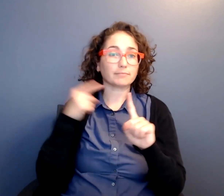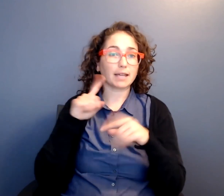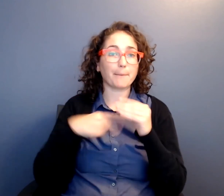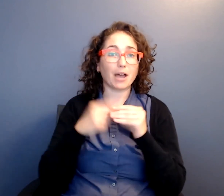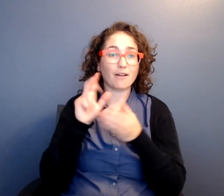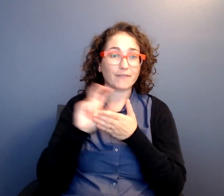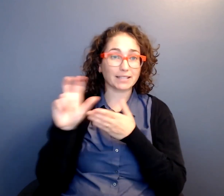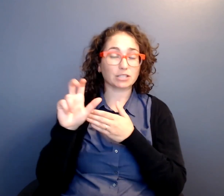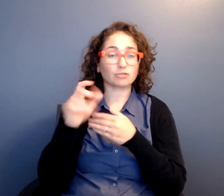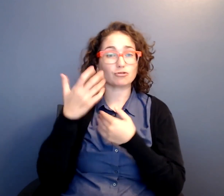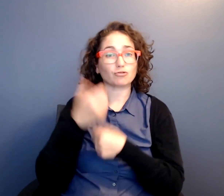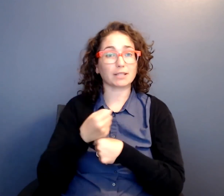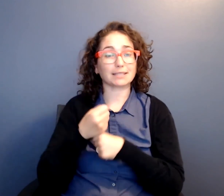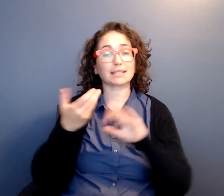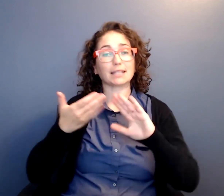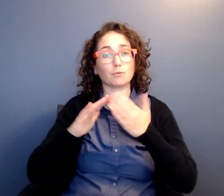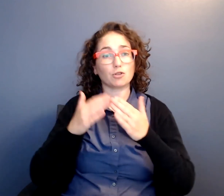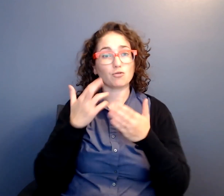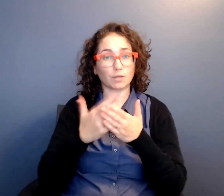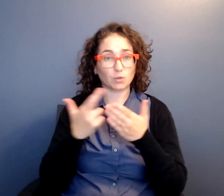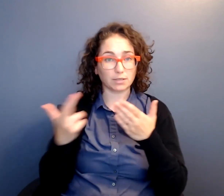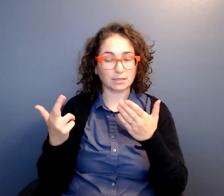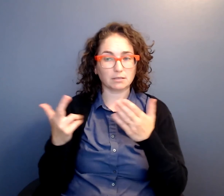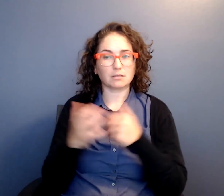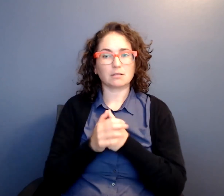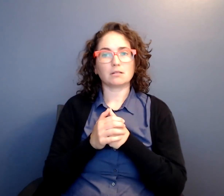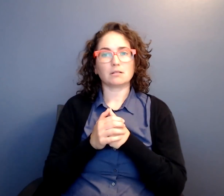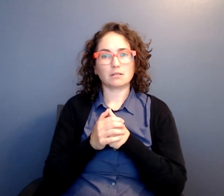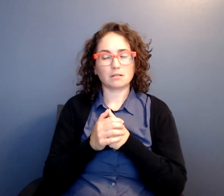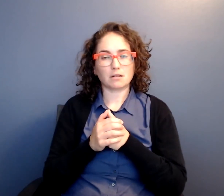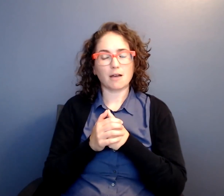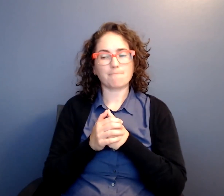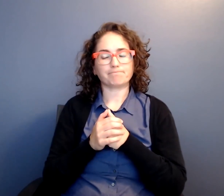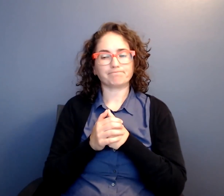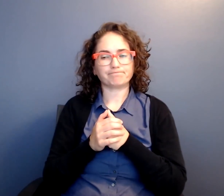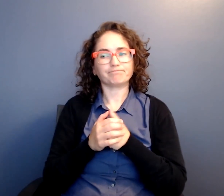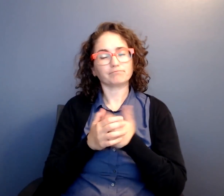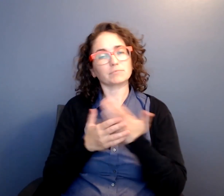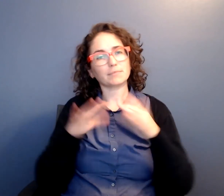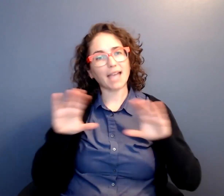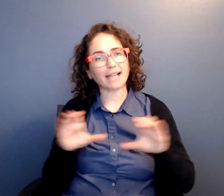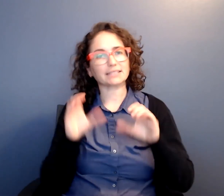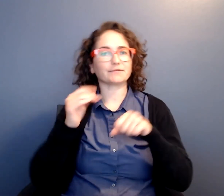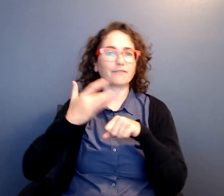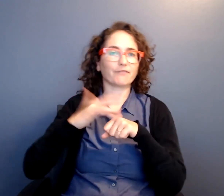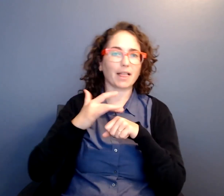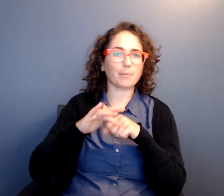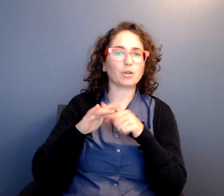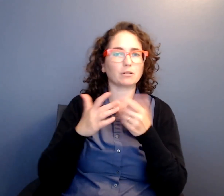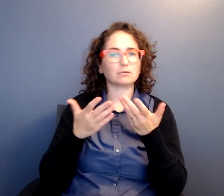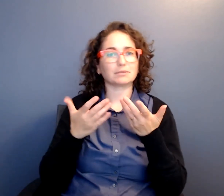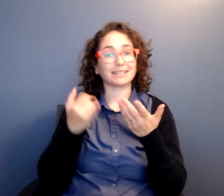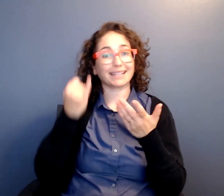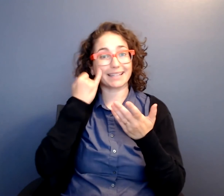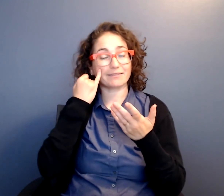in trusted community resources to be active and available, in the event,